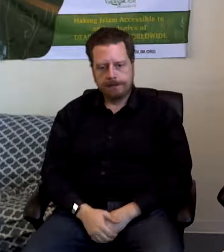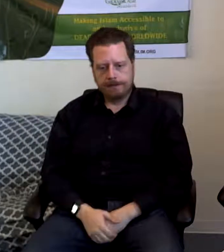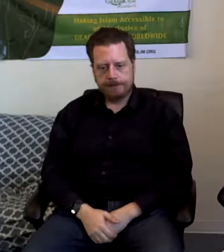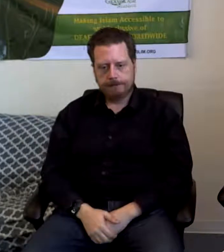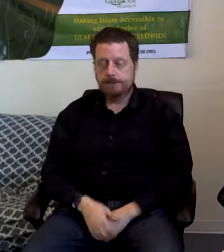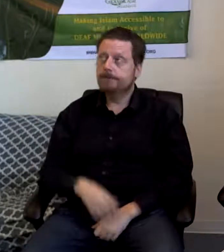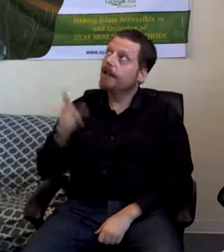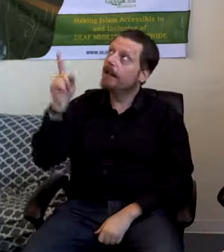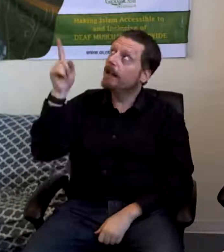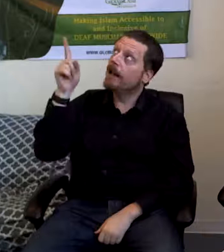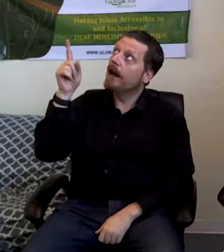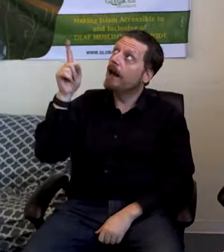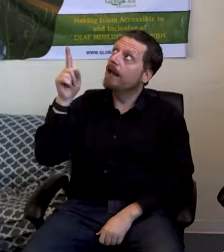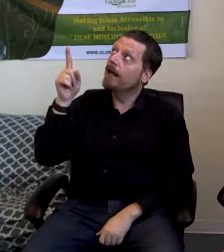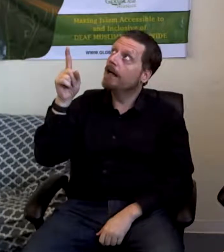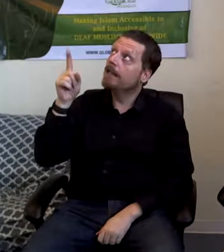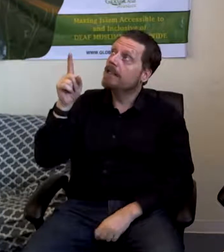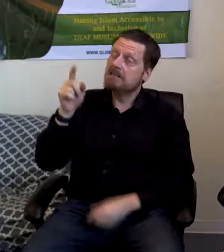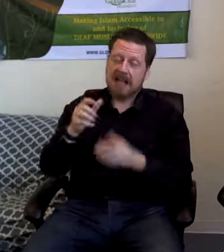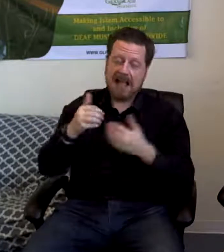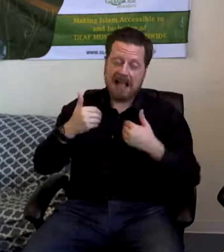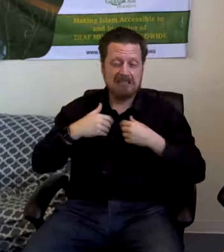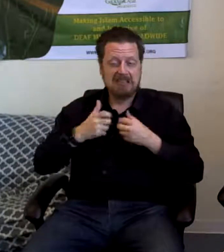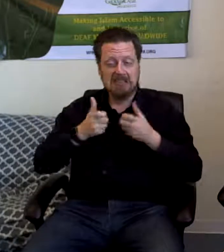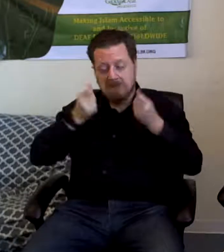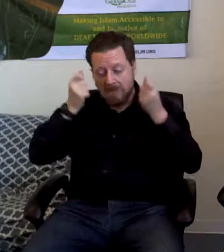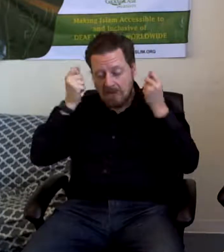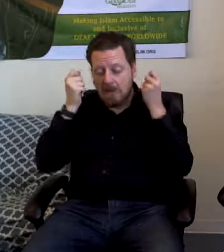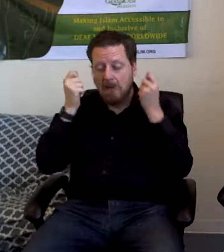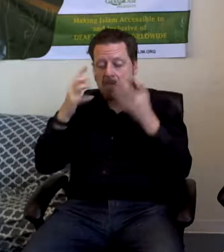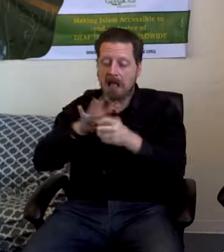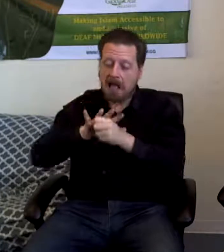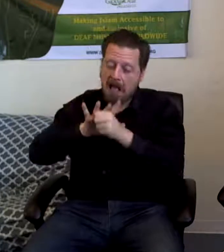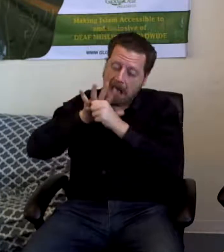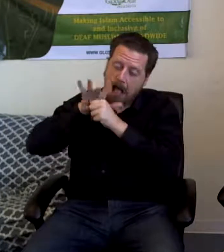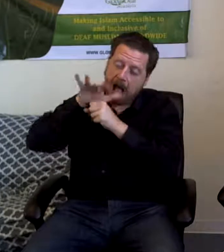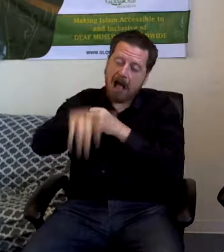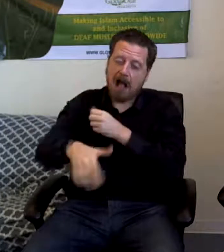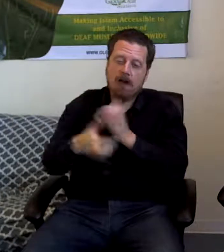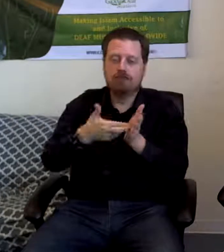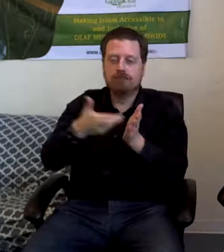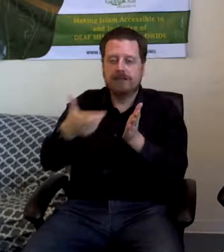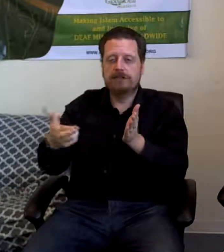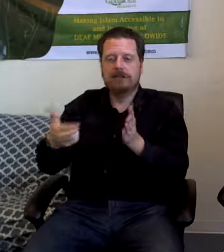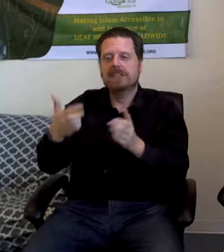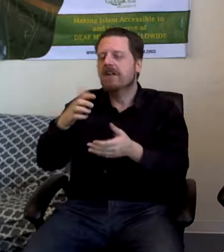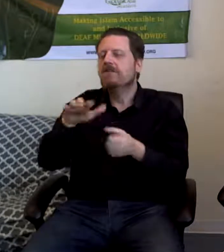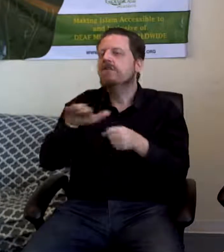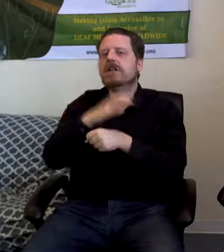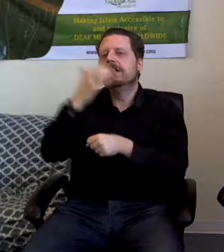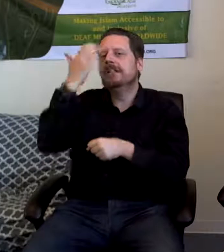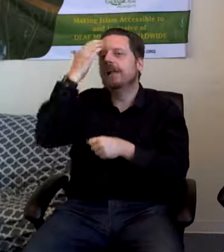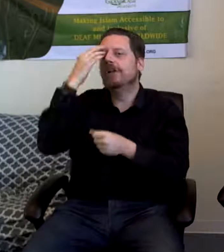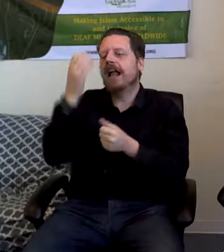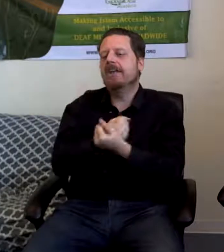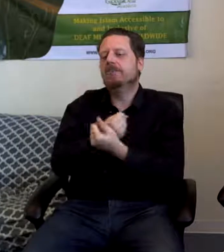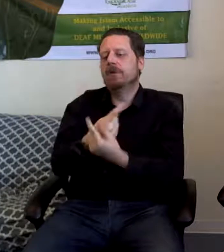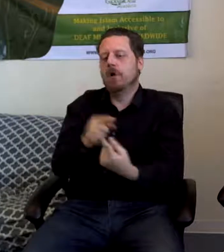And Allah is vast in resources, fully knowledgeable of everyone.